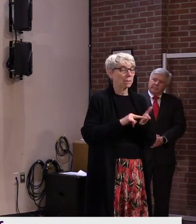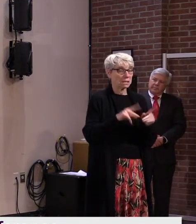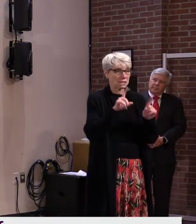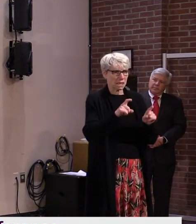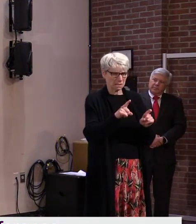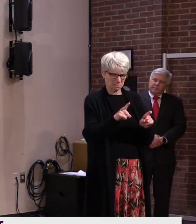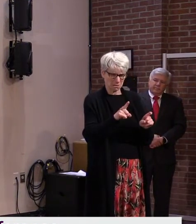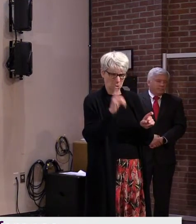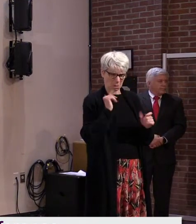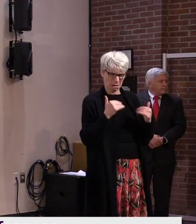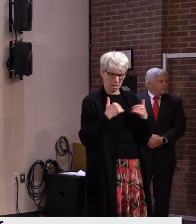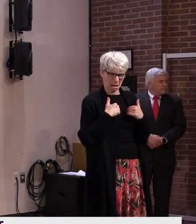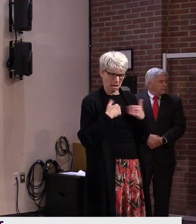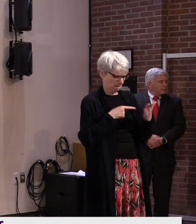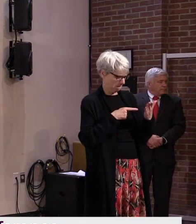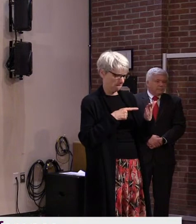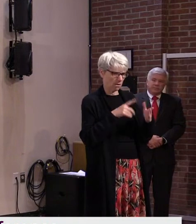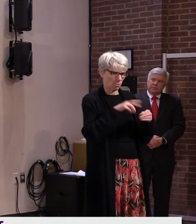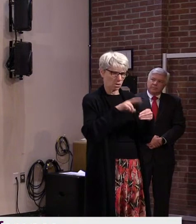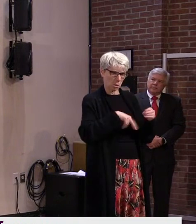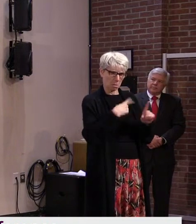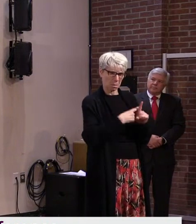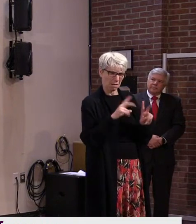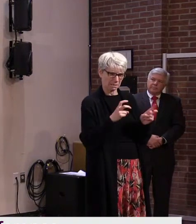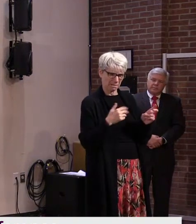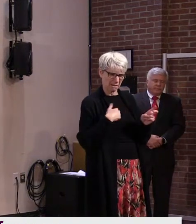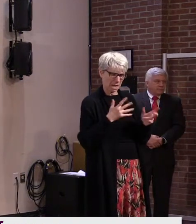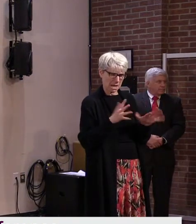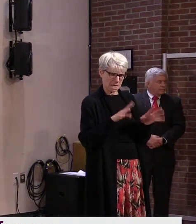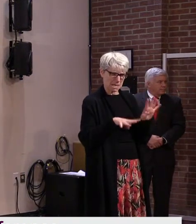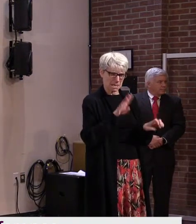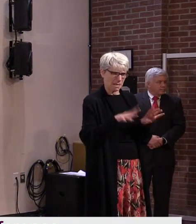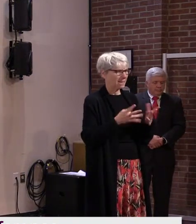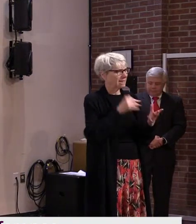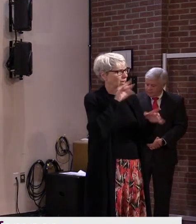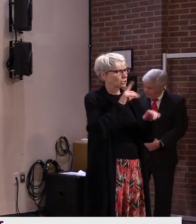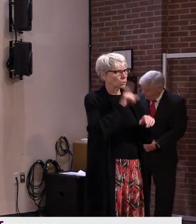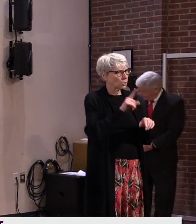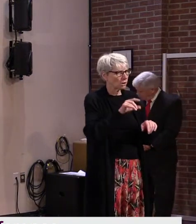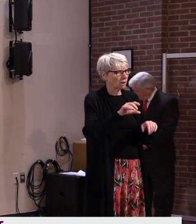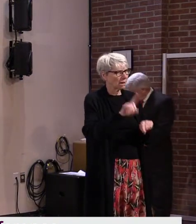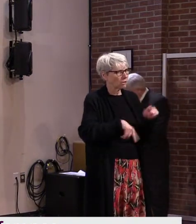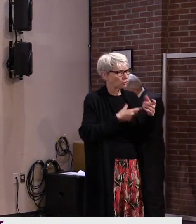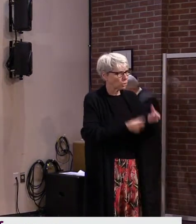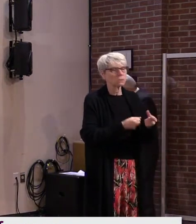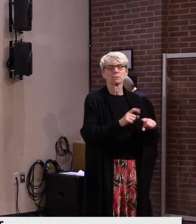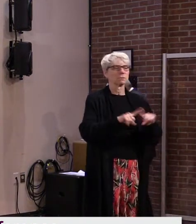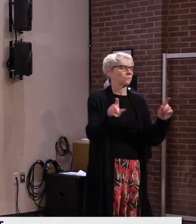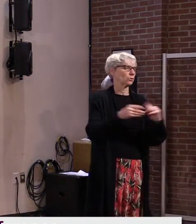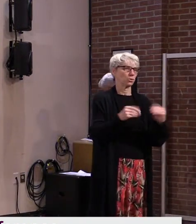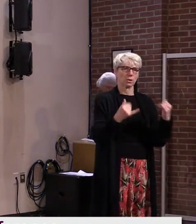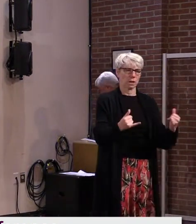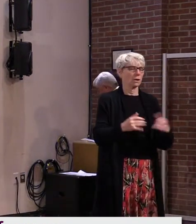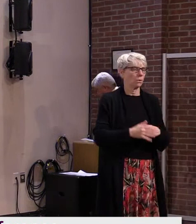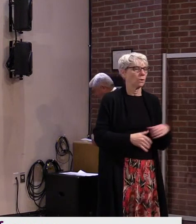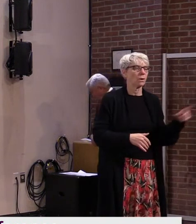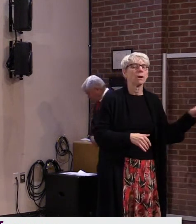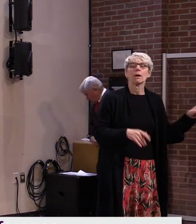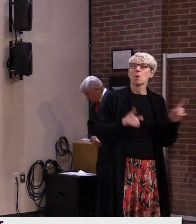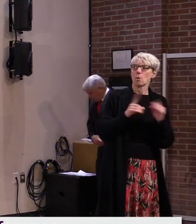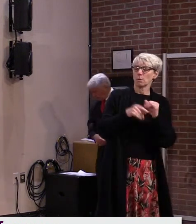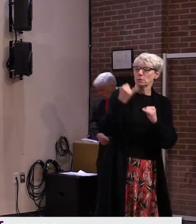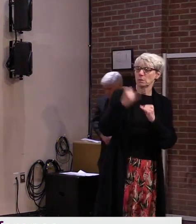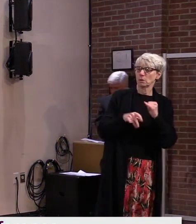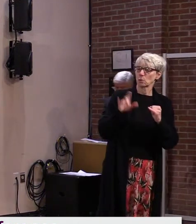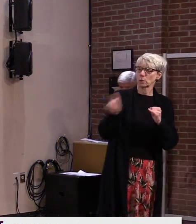as reliable to be viewed. And I guess one last follow-up question for the governor. You've mentioned